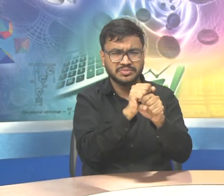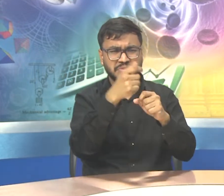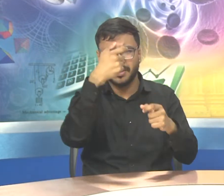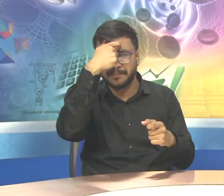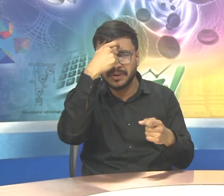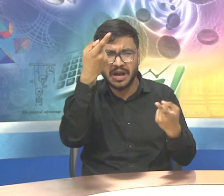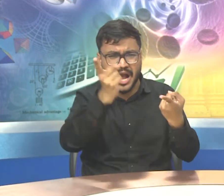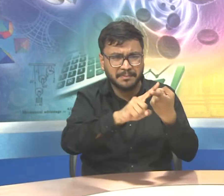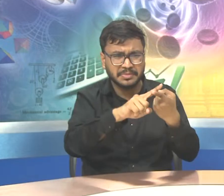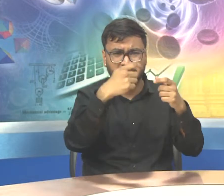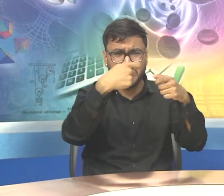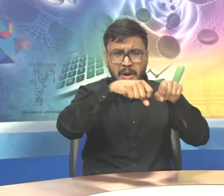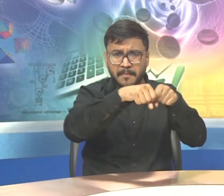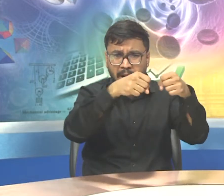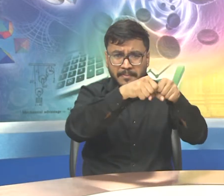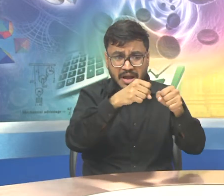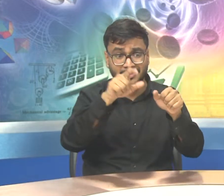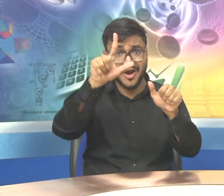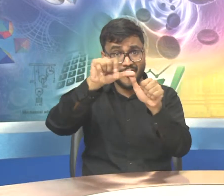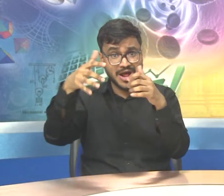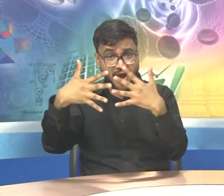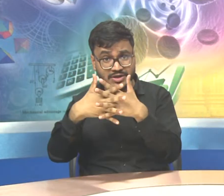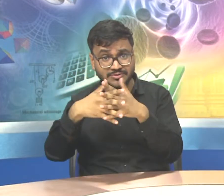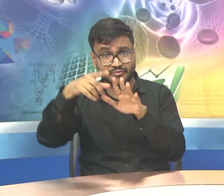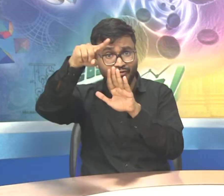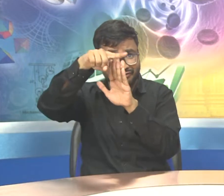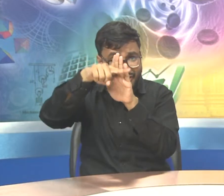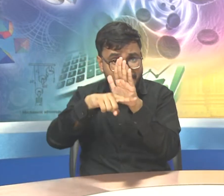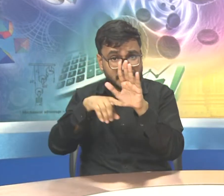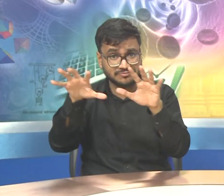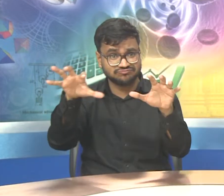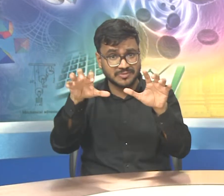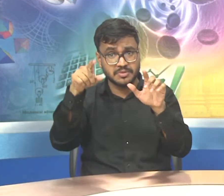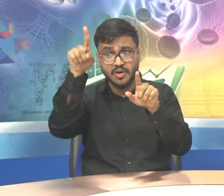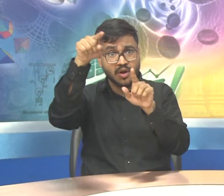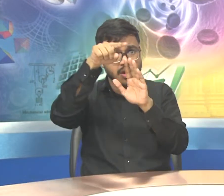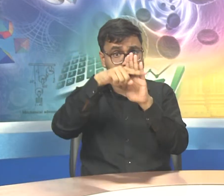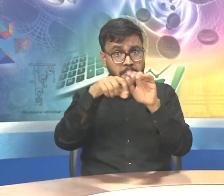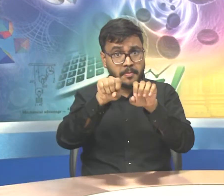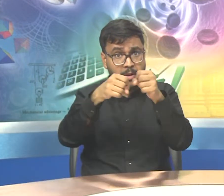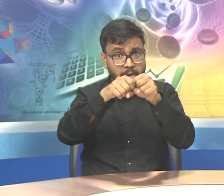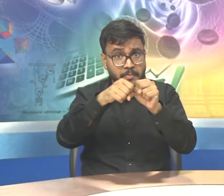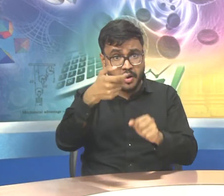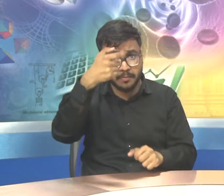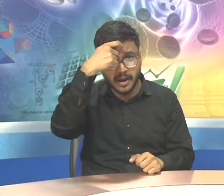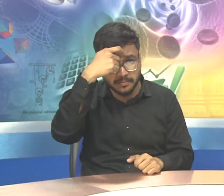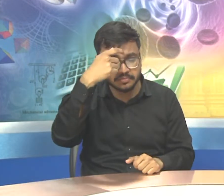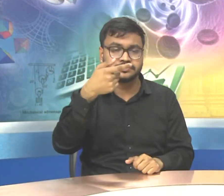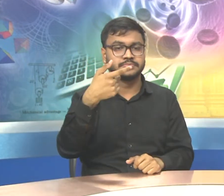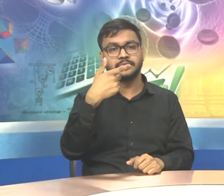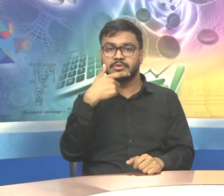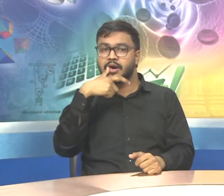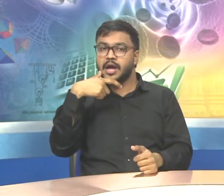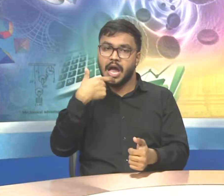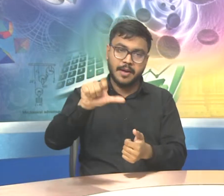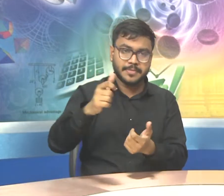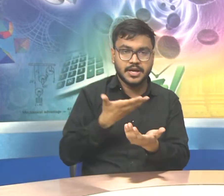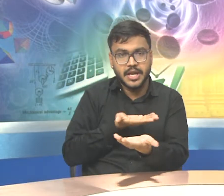The president can only be removed from the office through a process called impeachment.